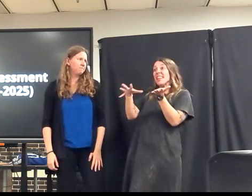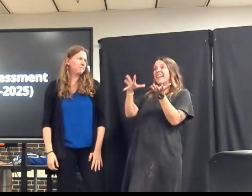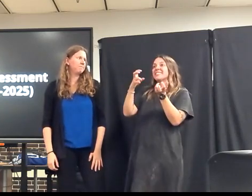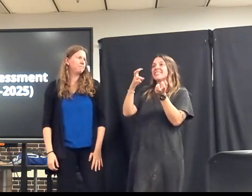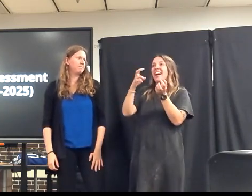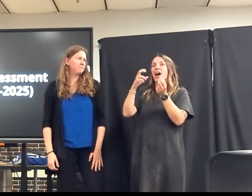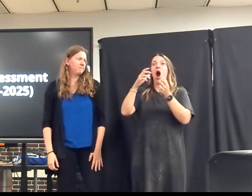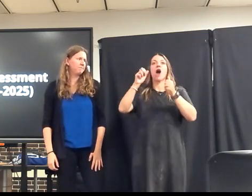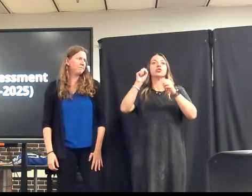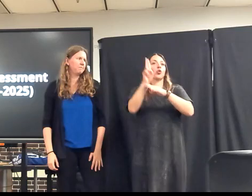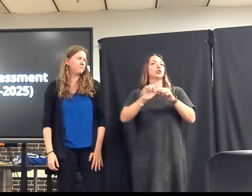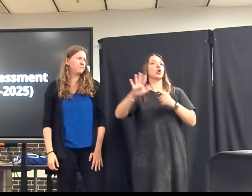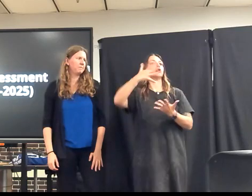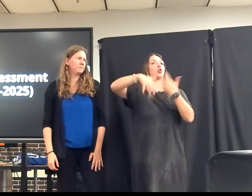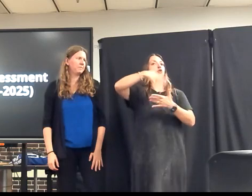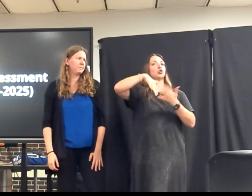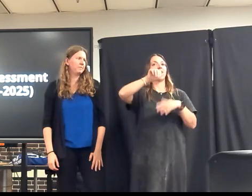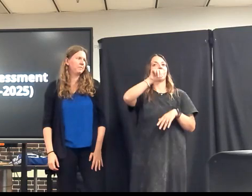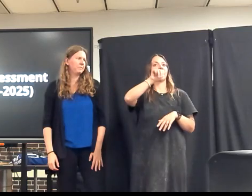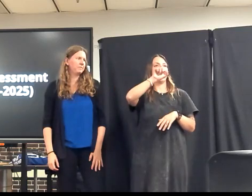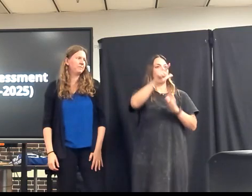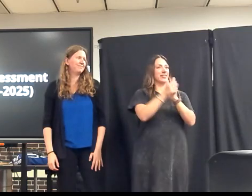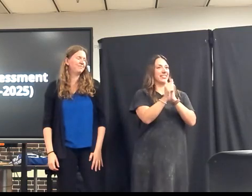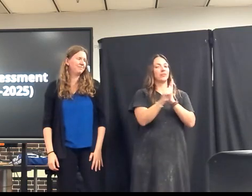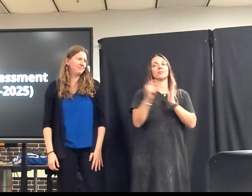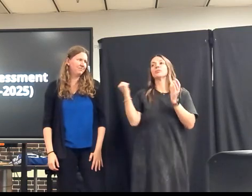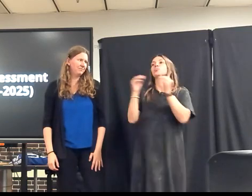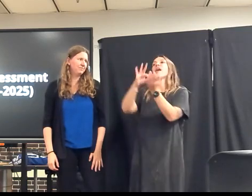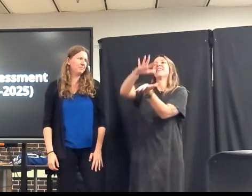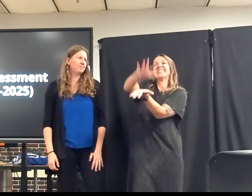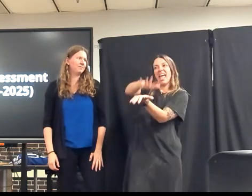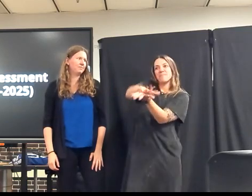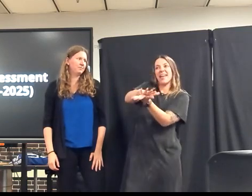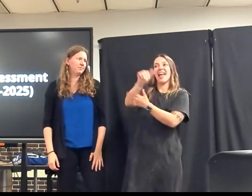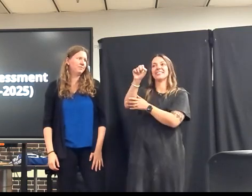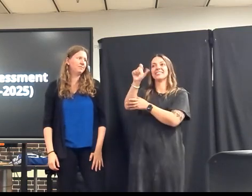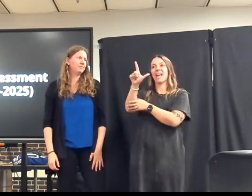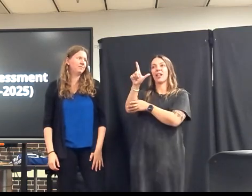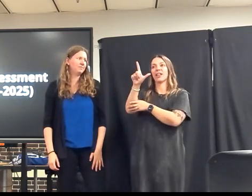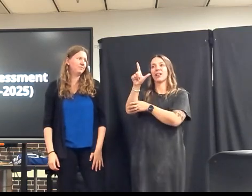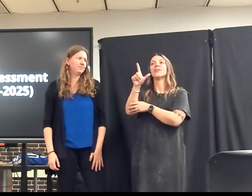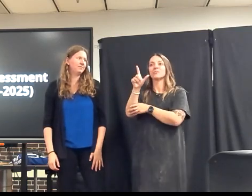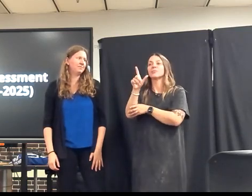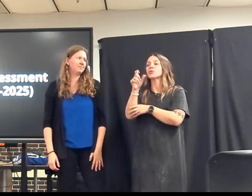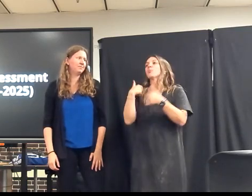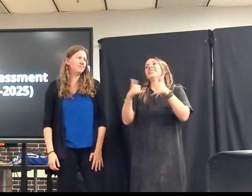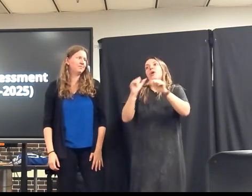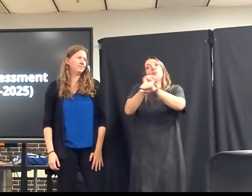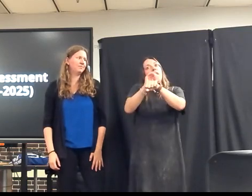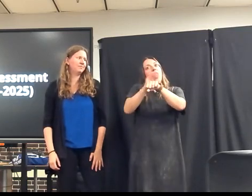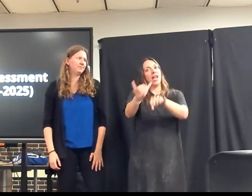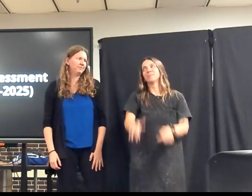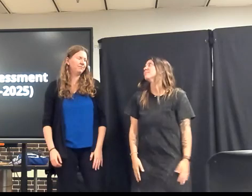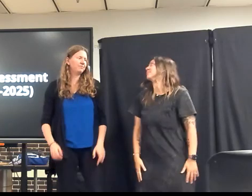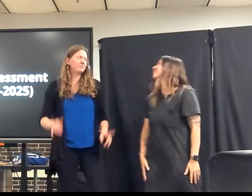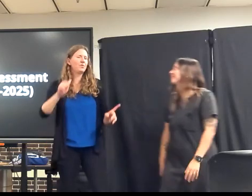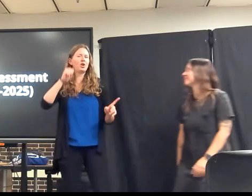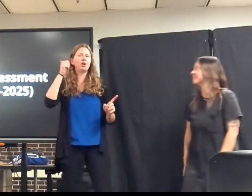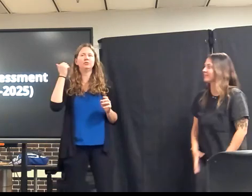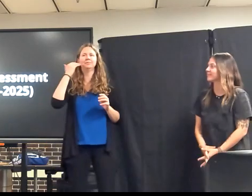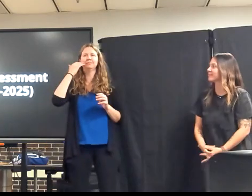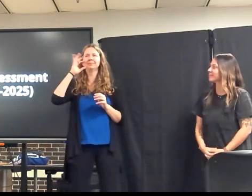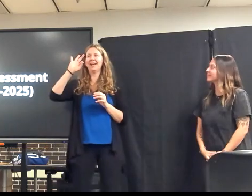used to it as well. They're used to the social ASL, and this is more academic ASL that we're assessing. So